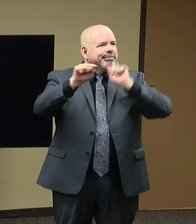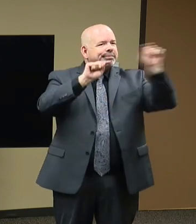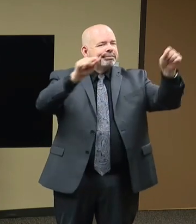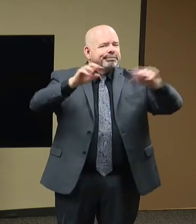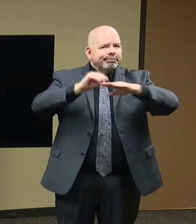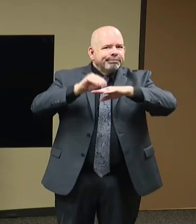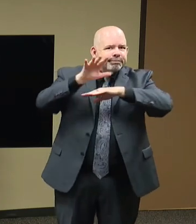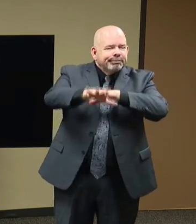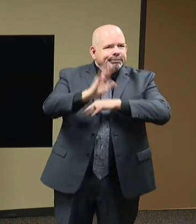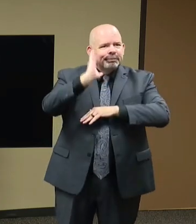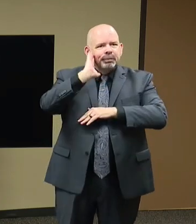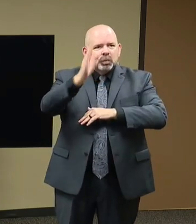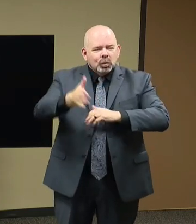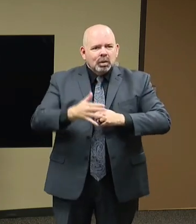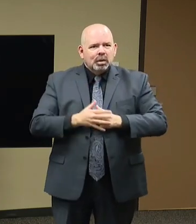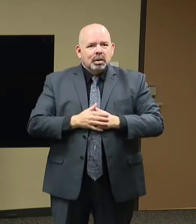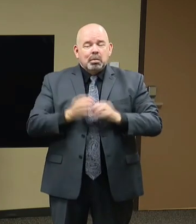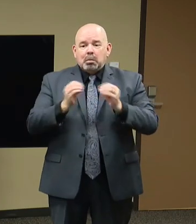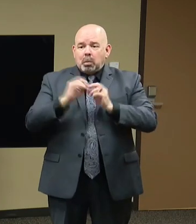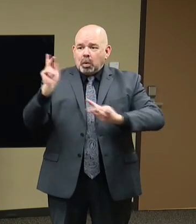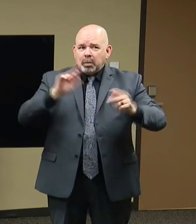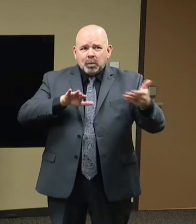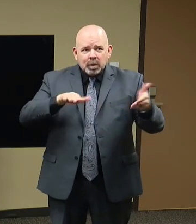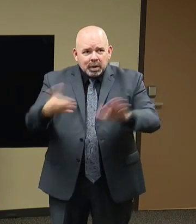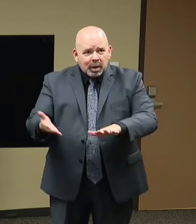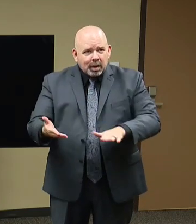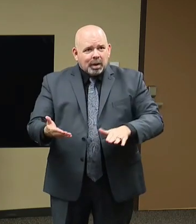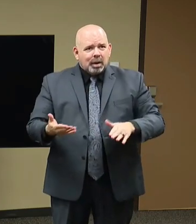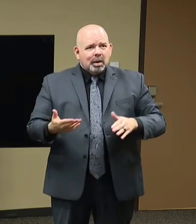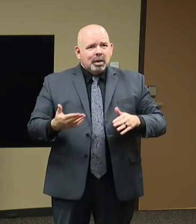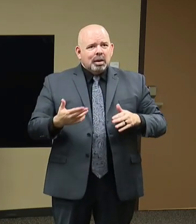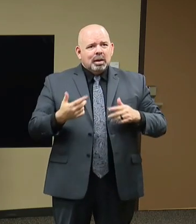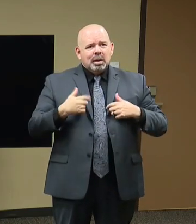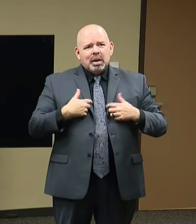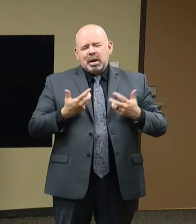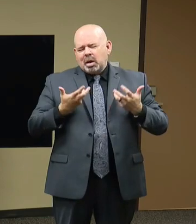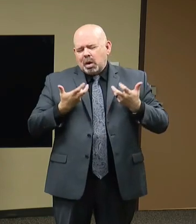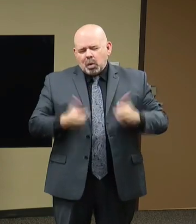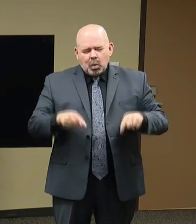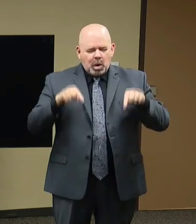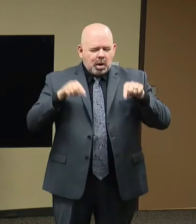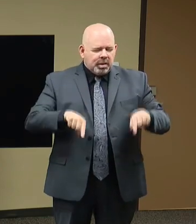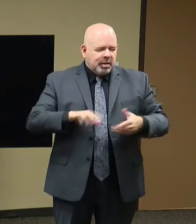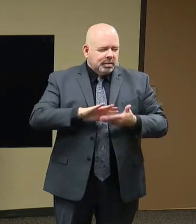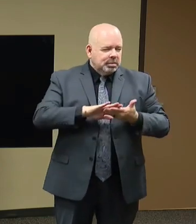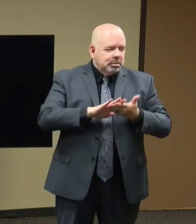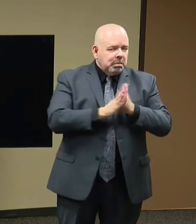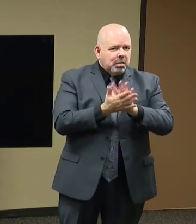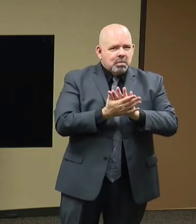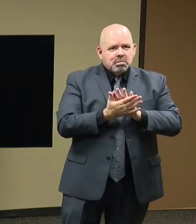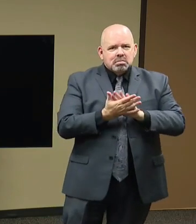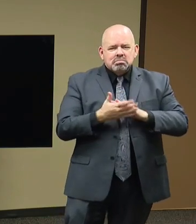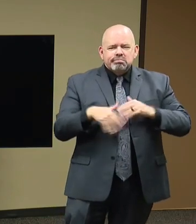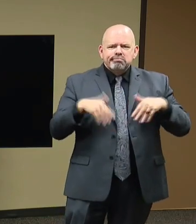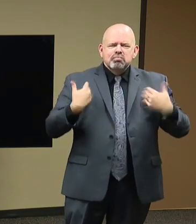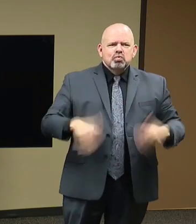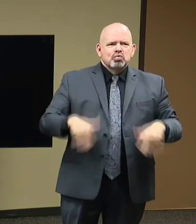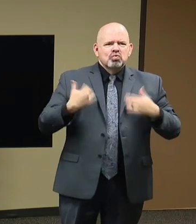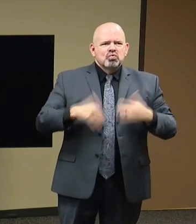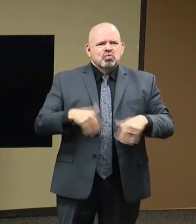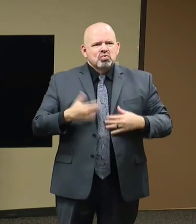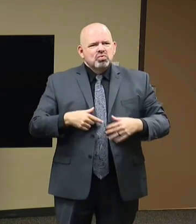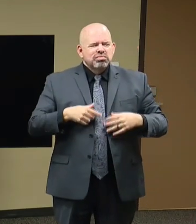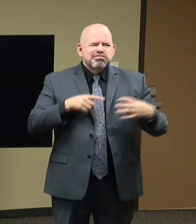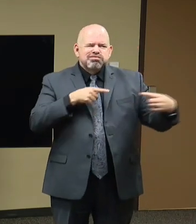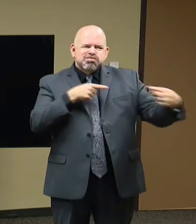I don't want to make this a personal thing, but I thought of this the other day, and it kind of sticks in my mind. When I